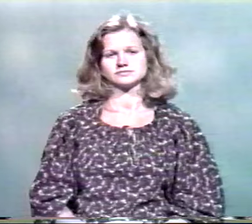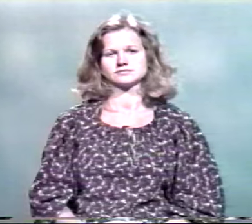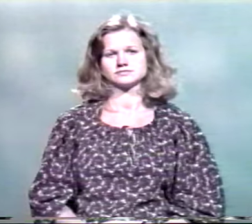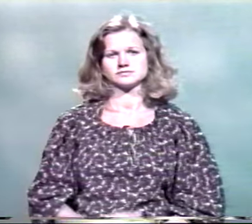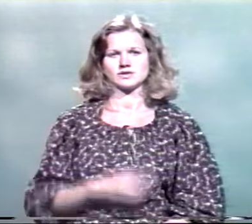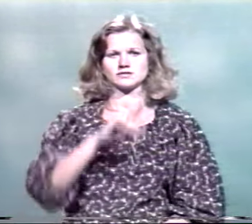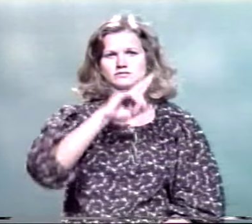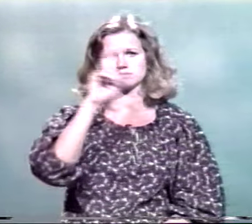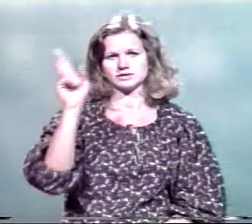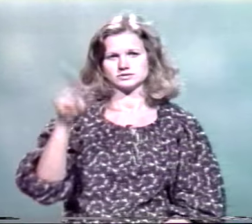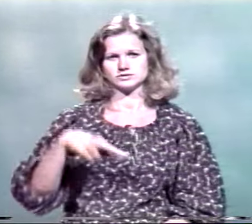Rochester,